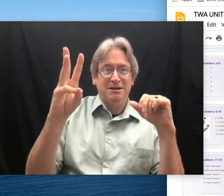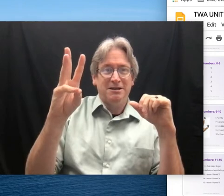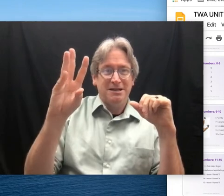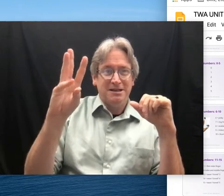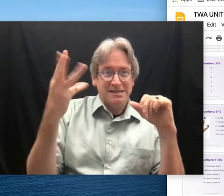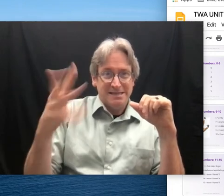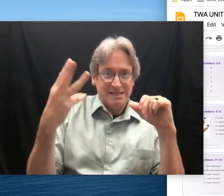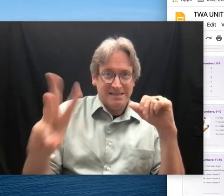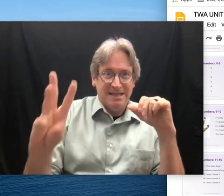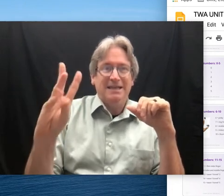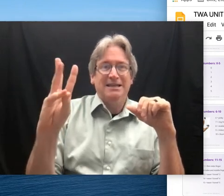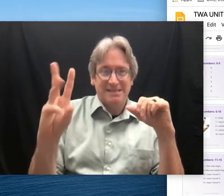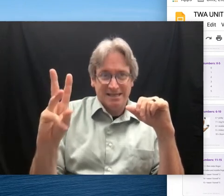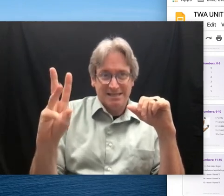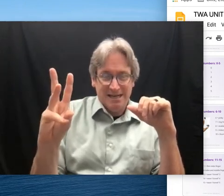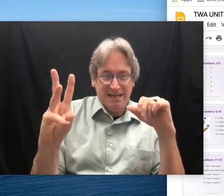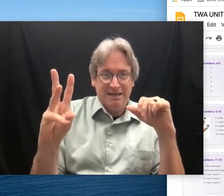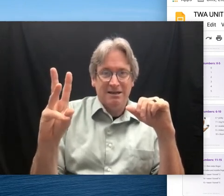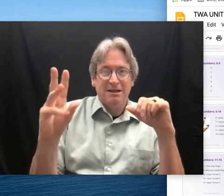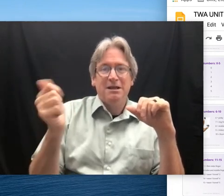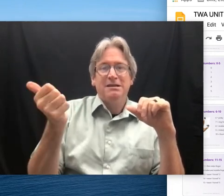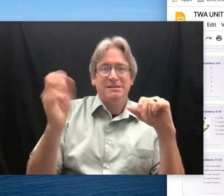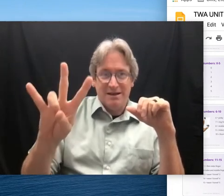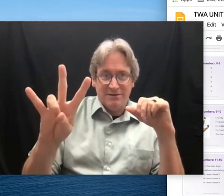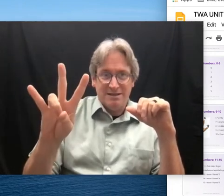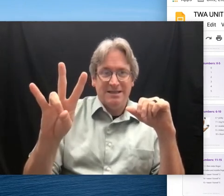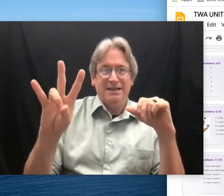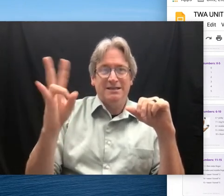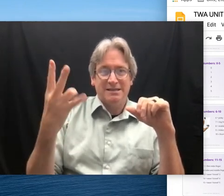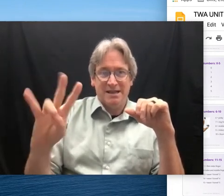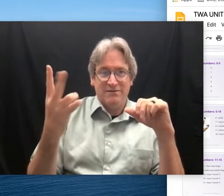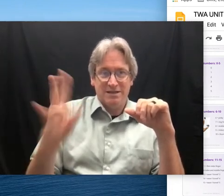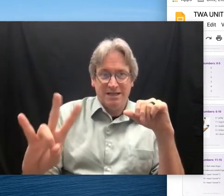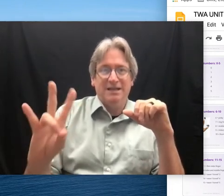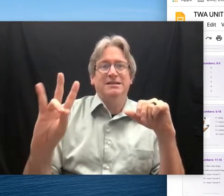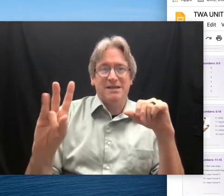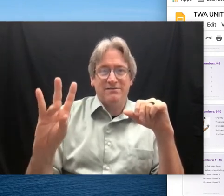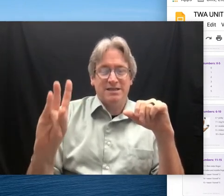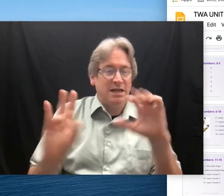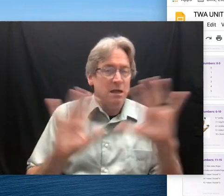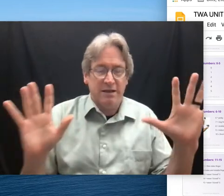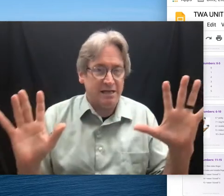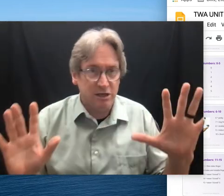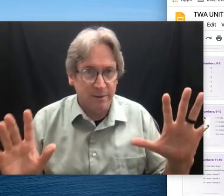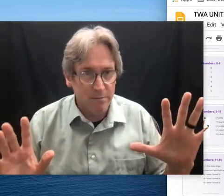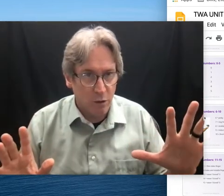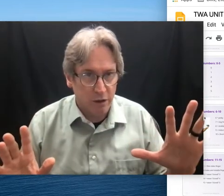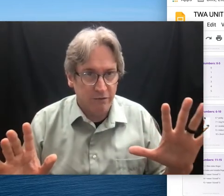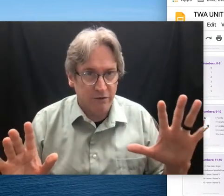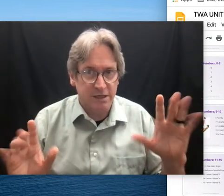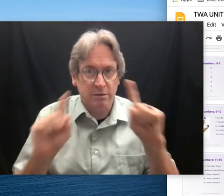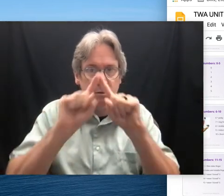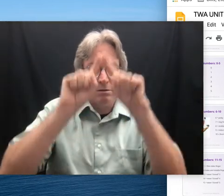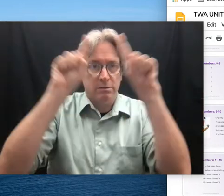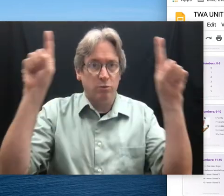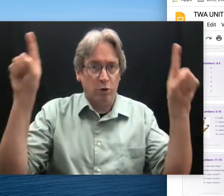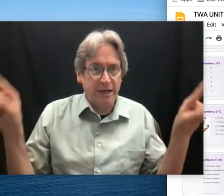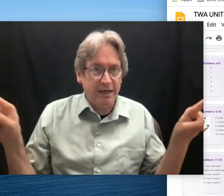16, 16, 16, 17, 17, 17. That's going to be more